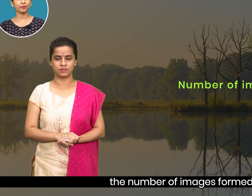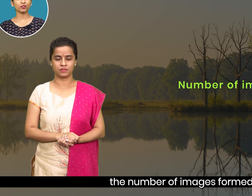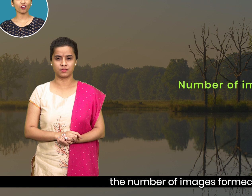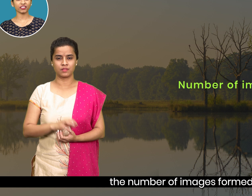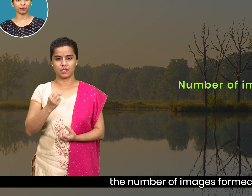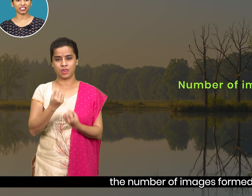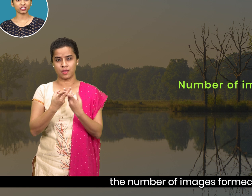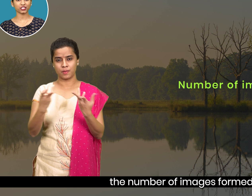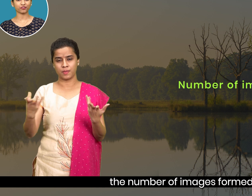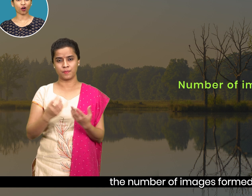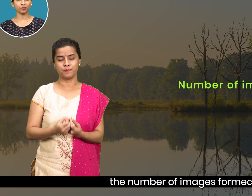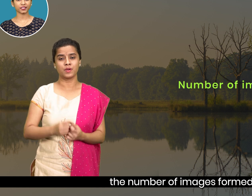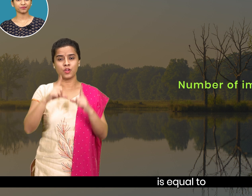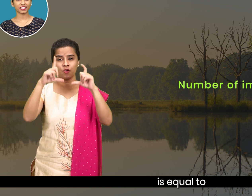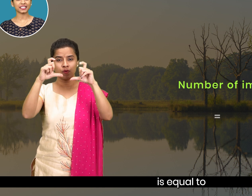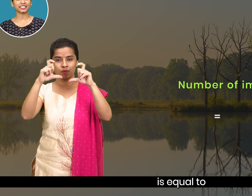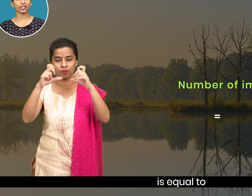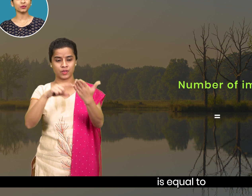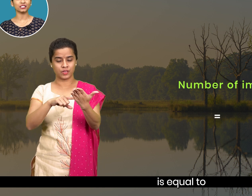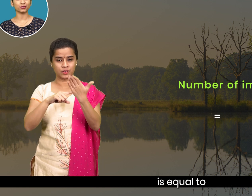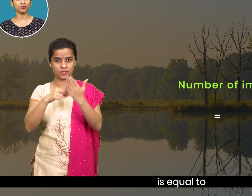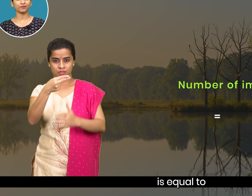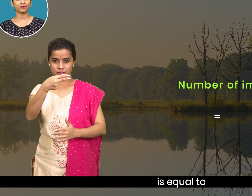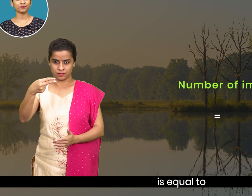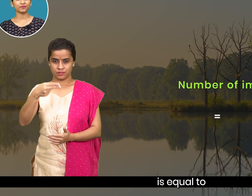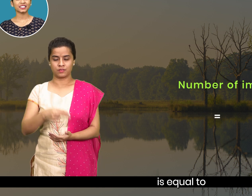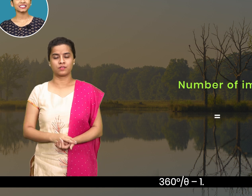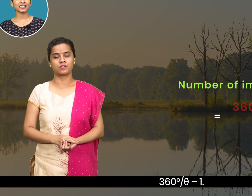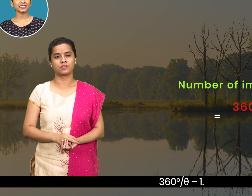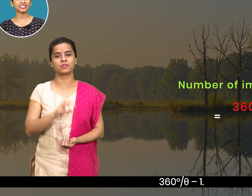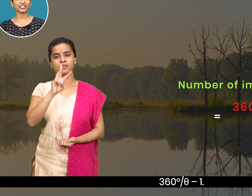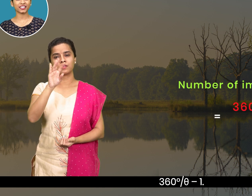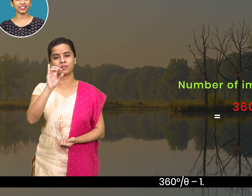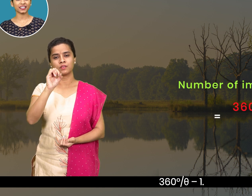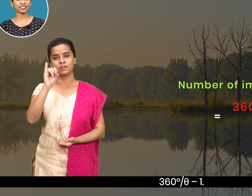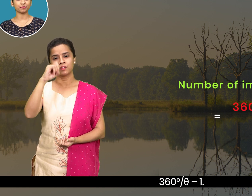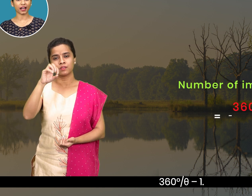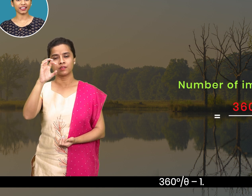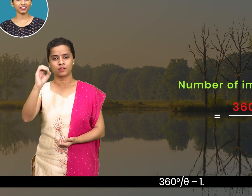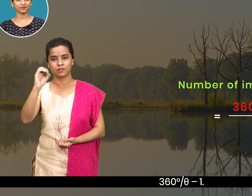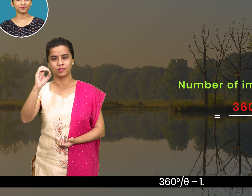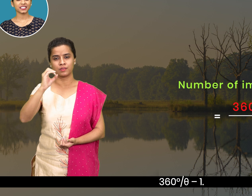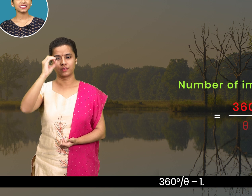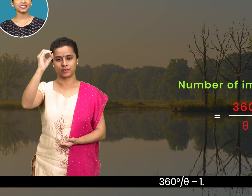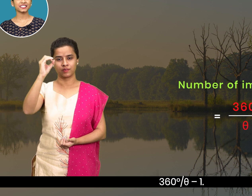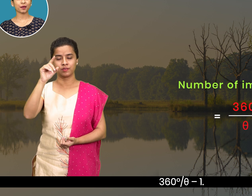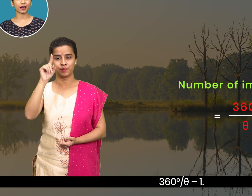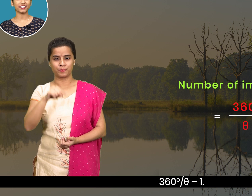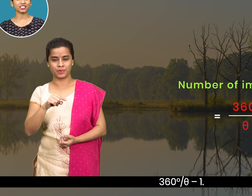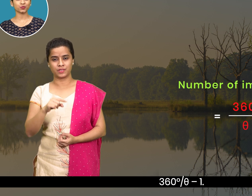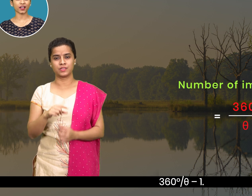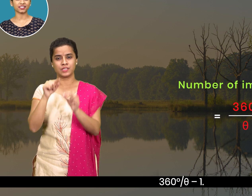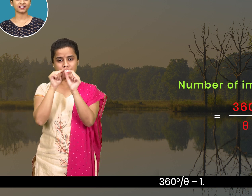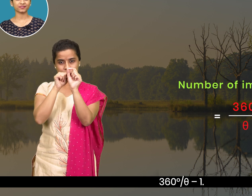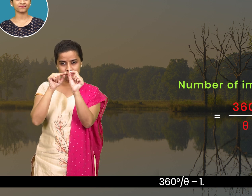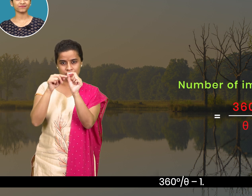the number of images formed is equal to 360 degrees by theta